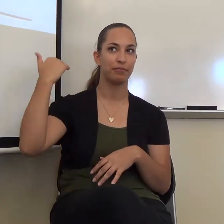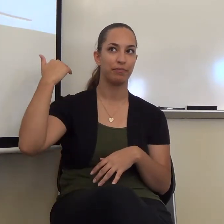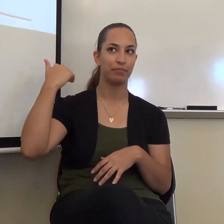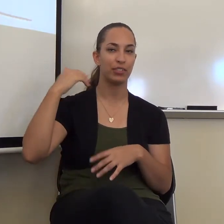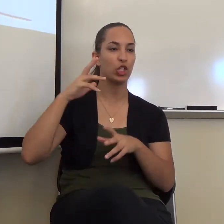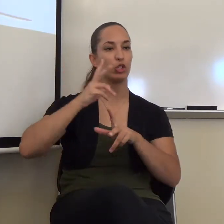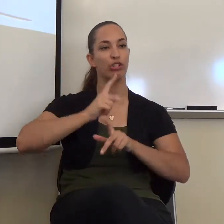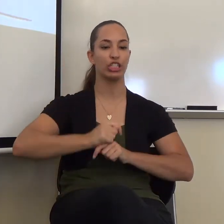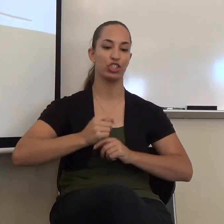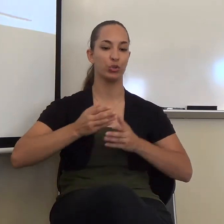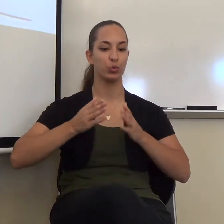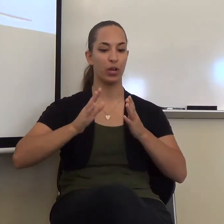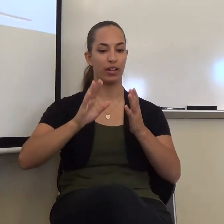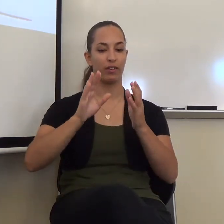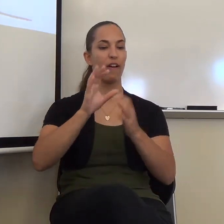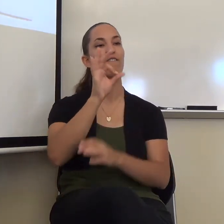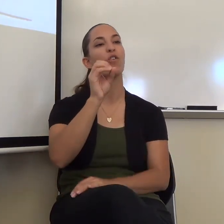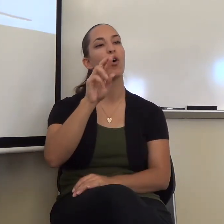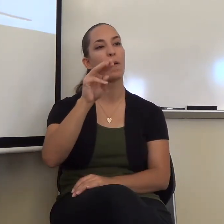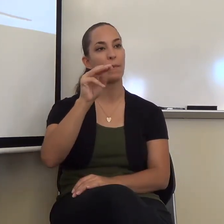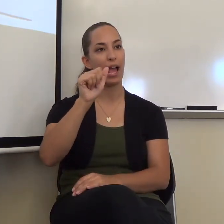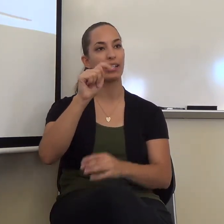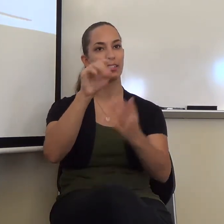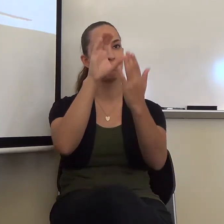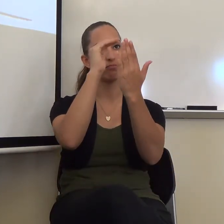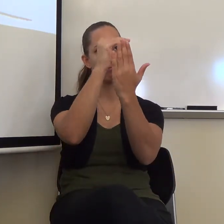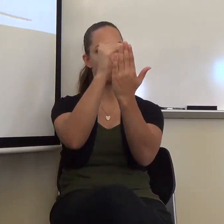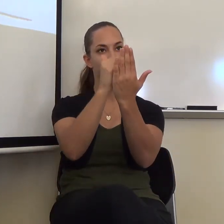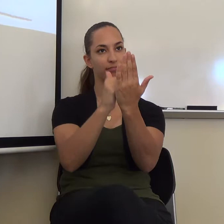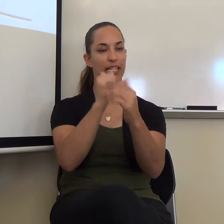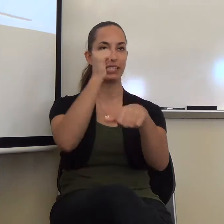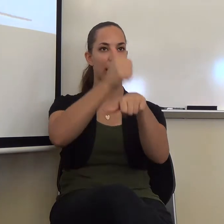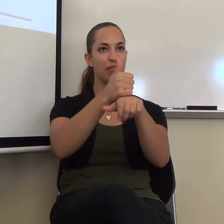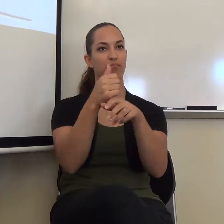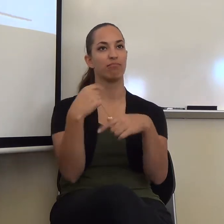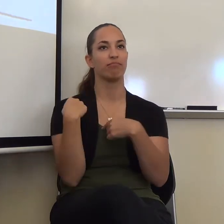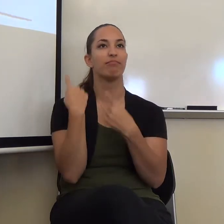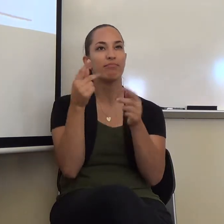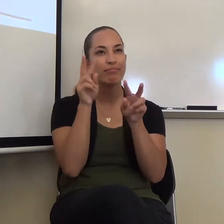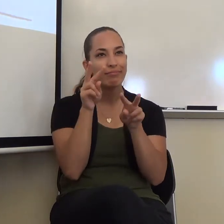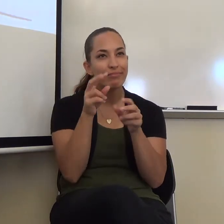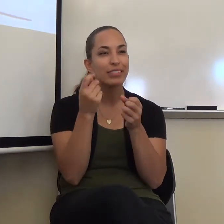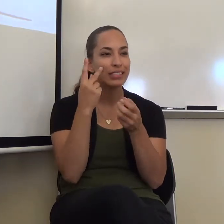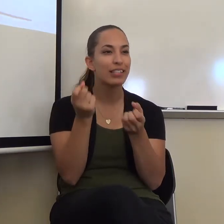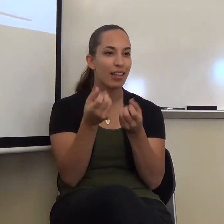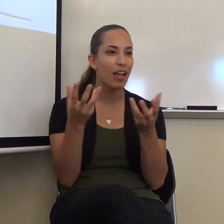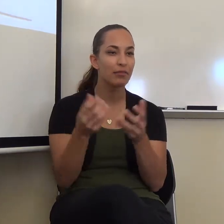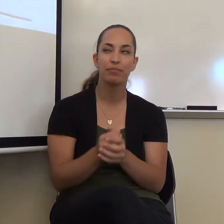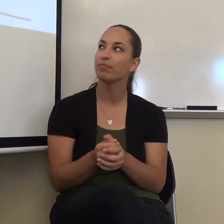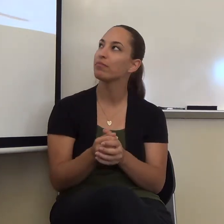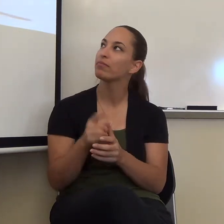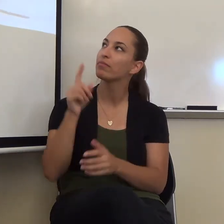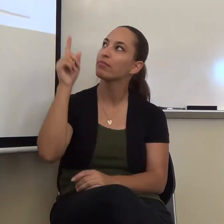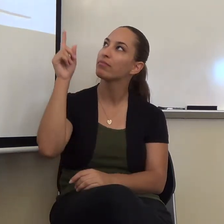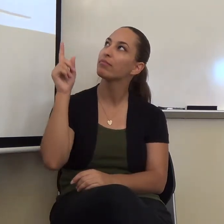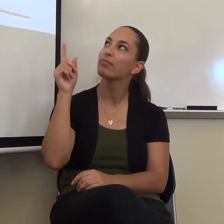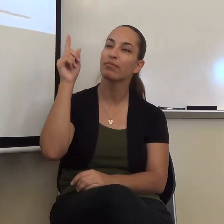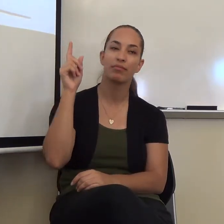traditional format. What's the traditional format here? Why do I say this one goes back to the traditional